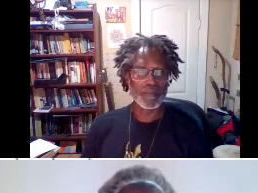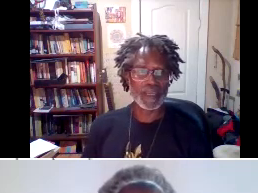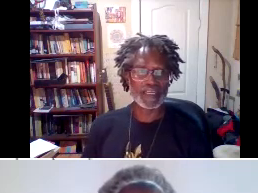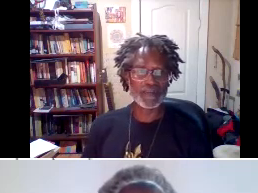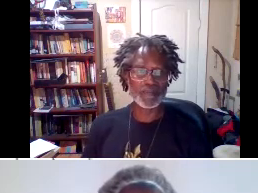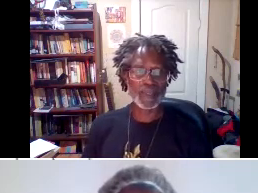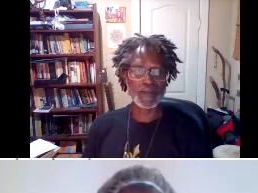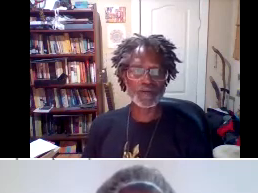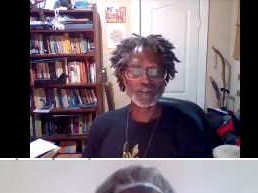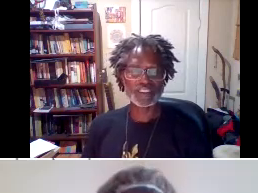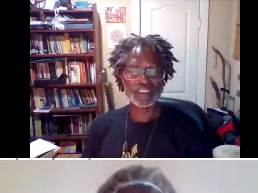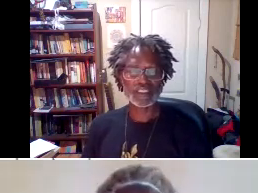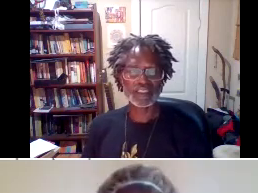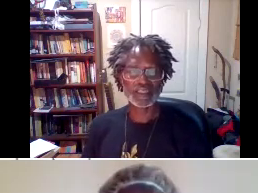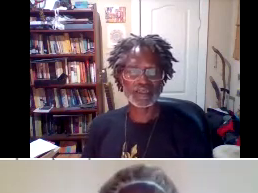word,